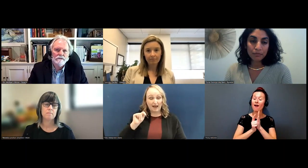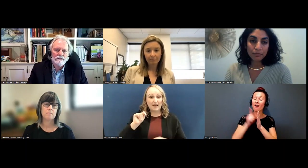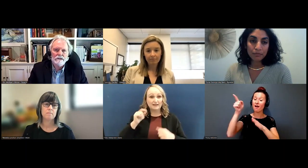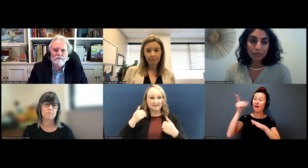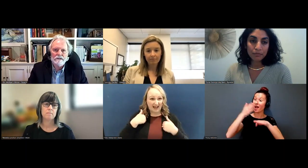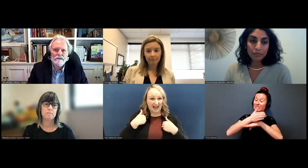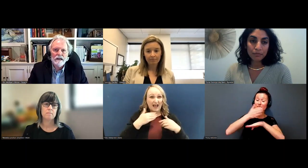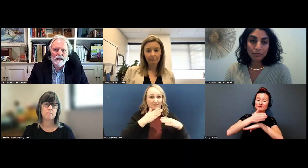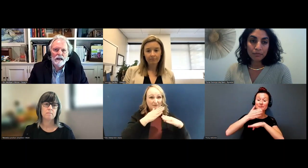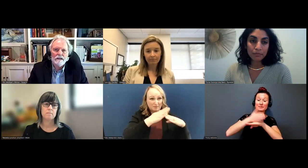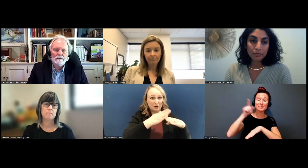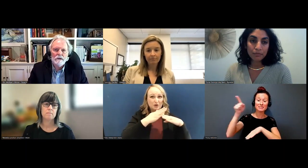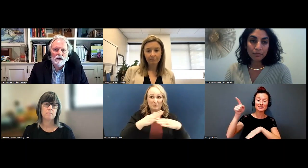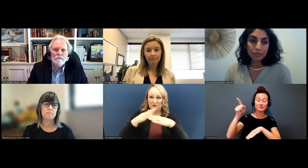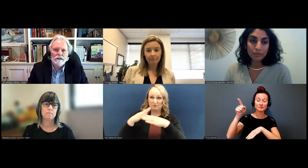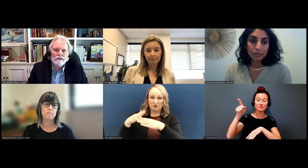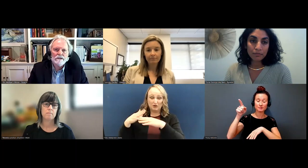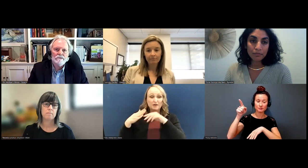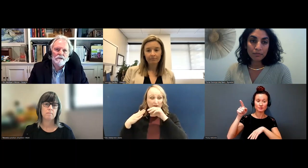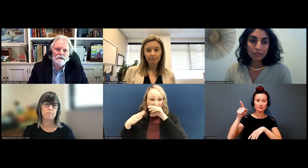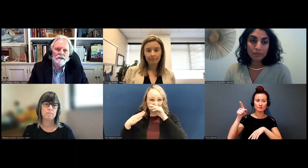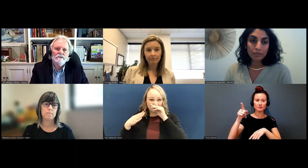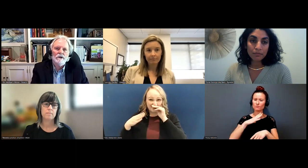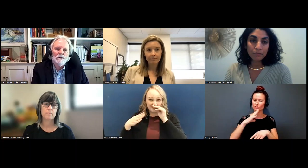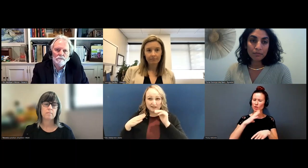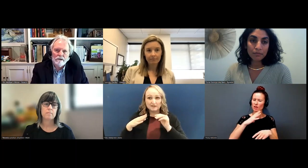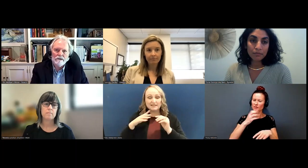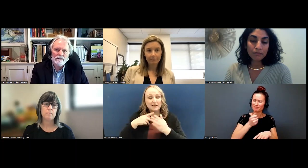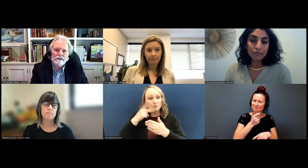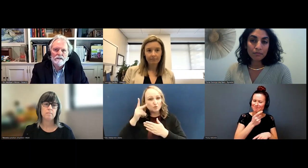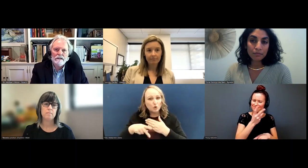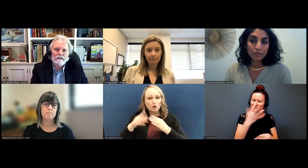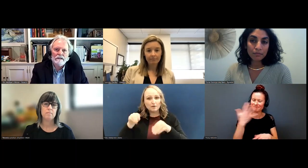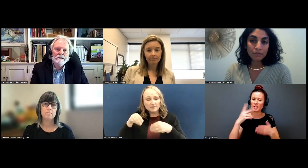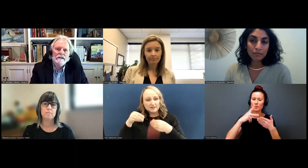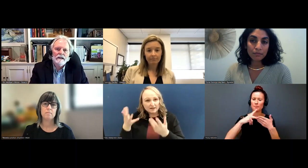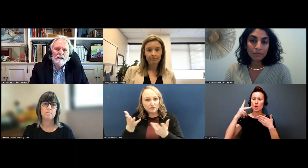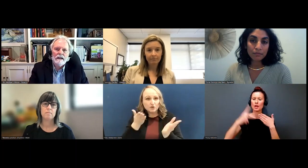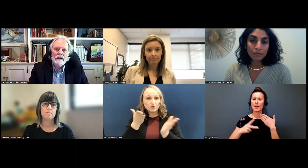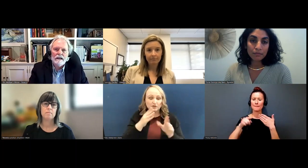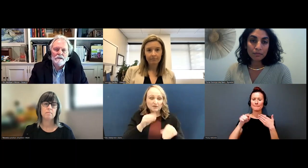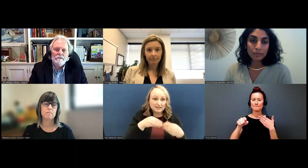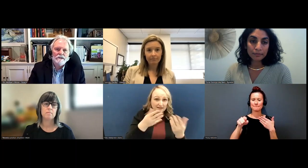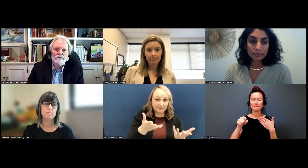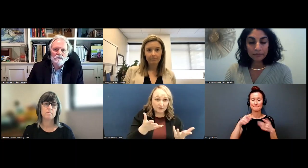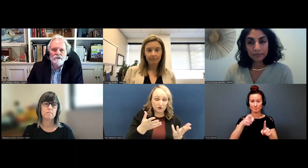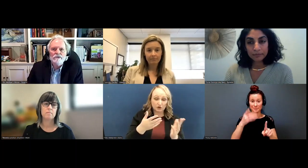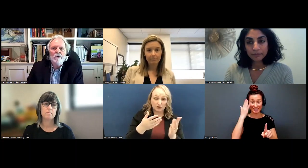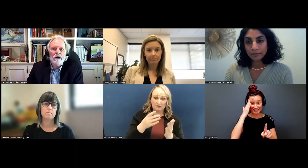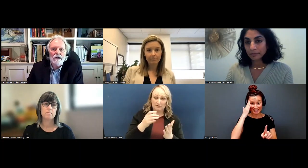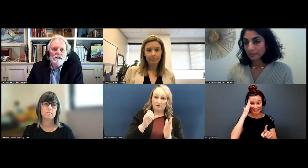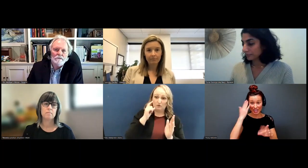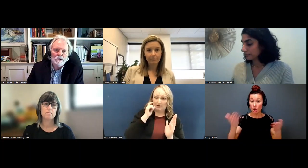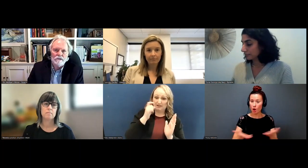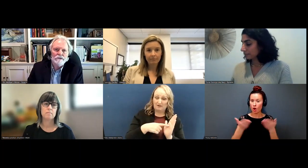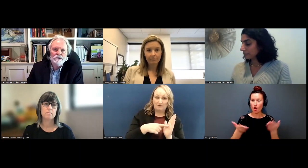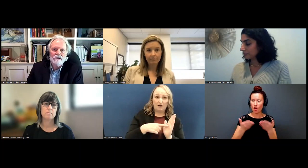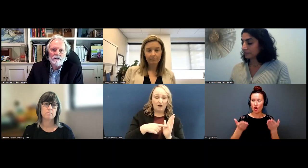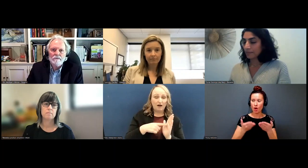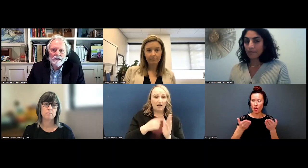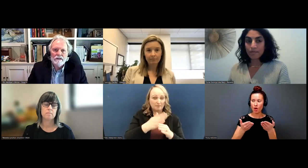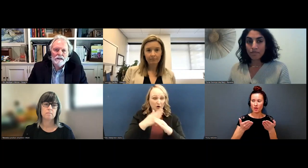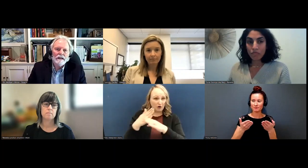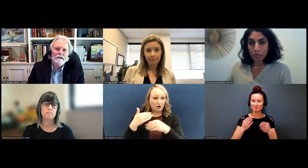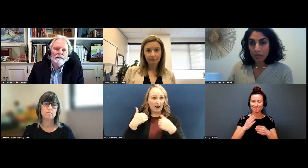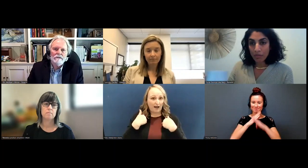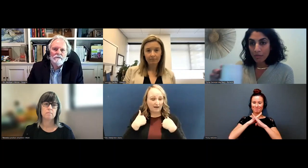and service deliveries as places where we do know barriers currently exist, and in the principle of do no harm or future